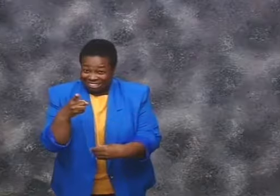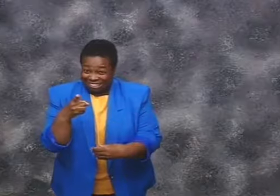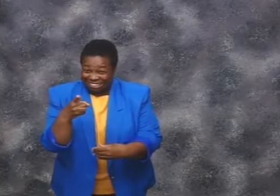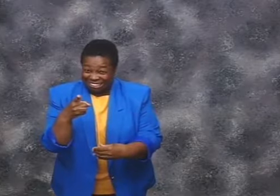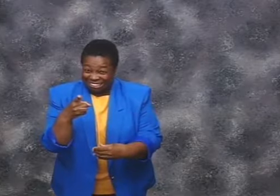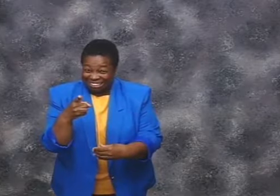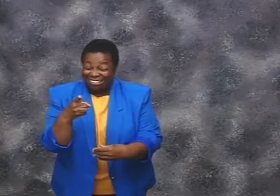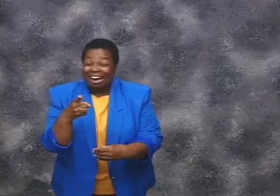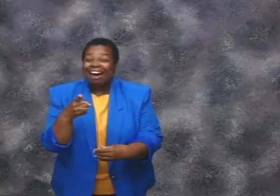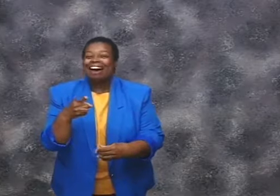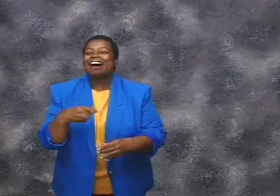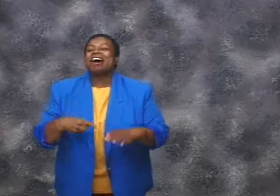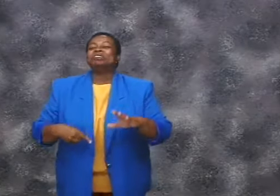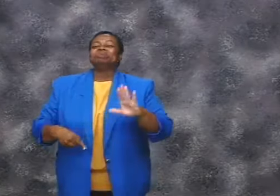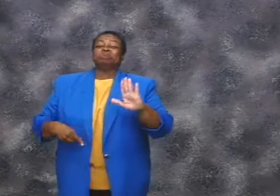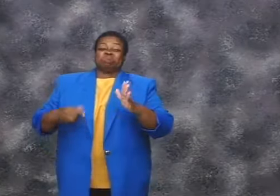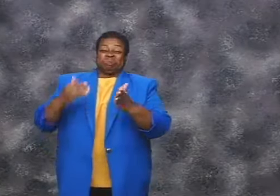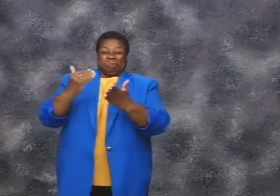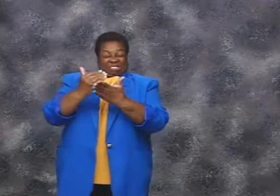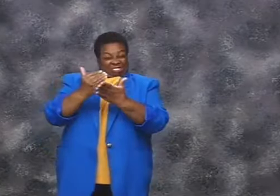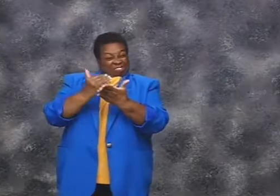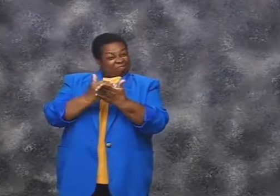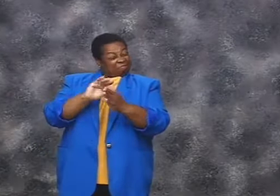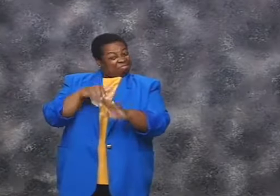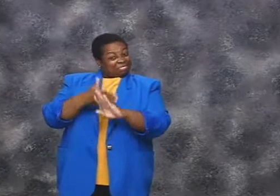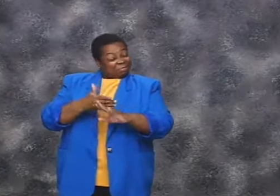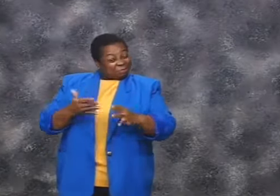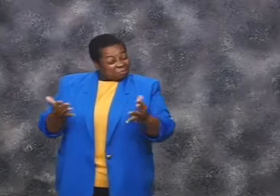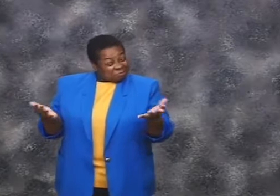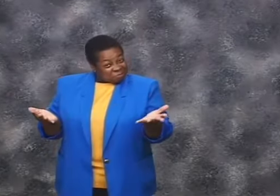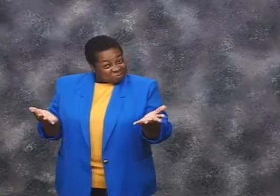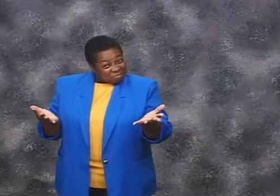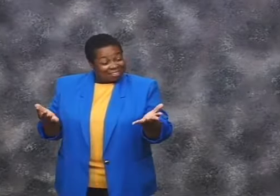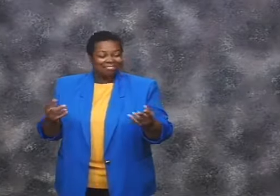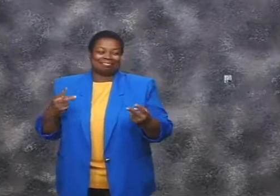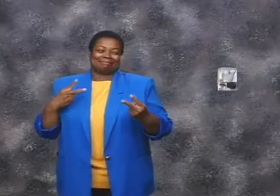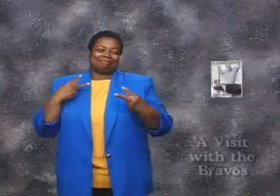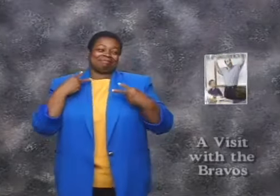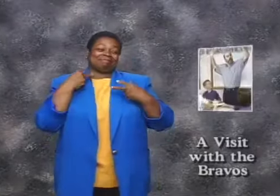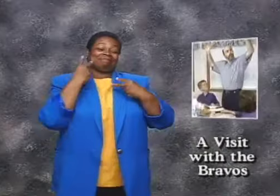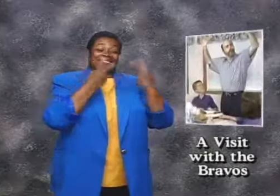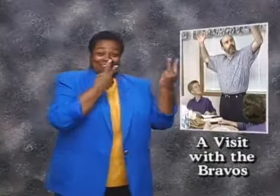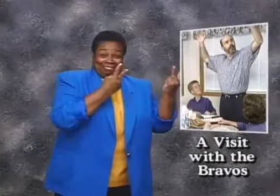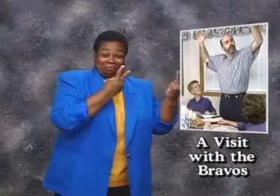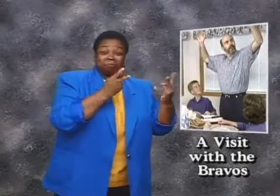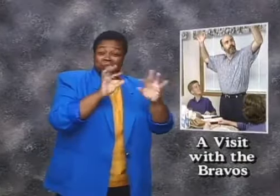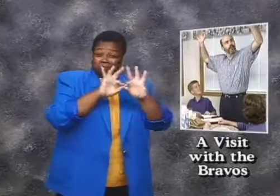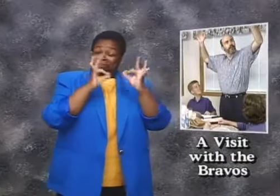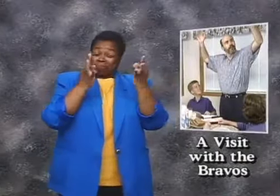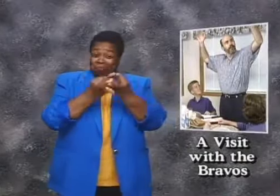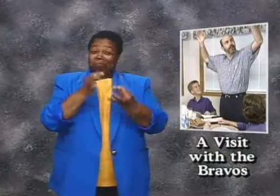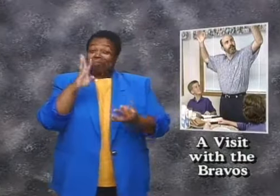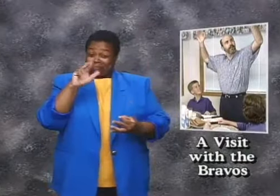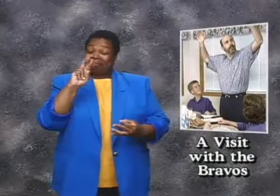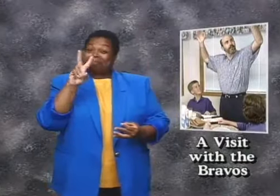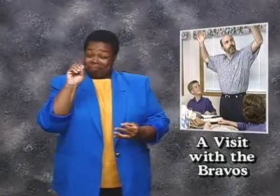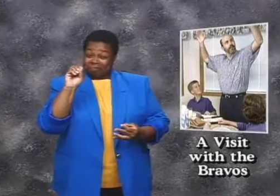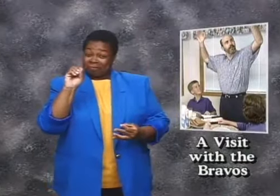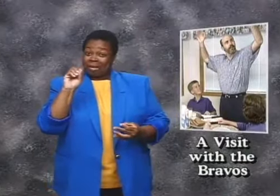Oh, yeah? Well, the next step in each lesson takes us to a visit with the Bravo family.